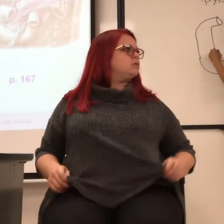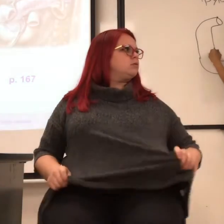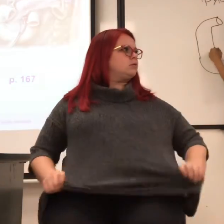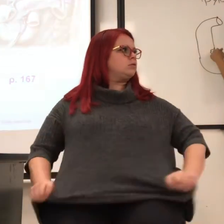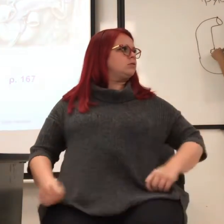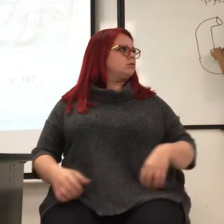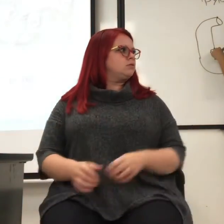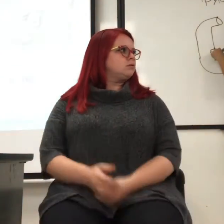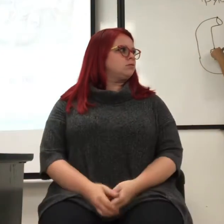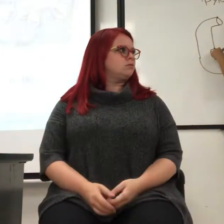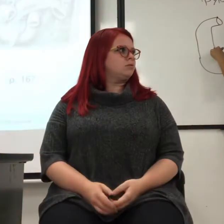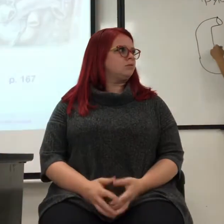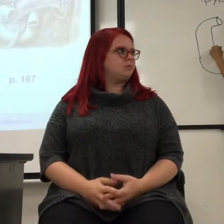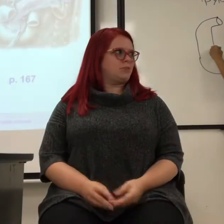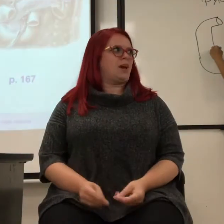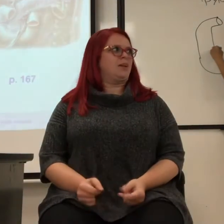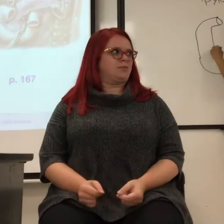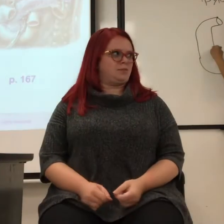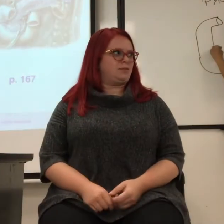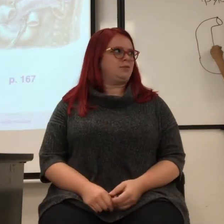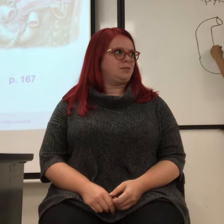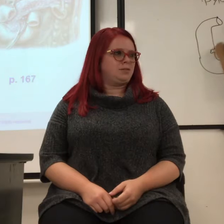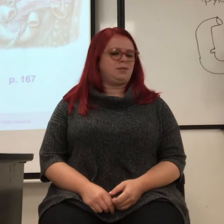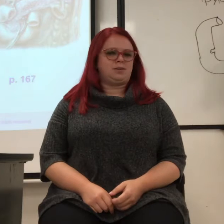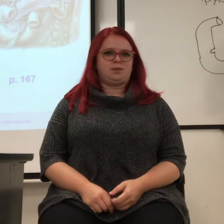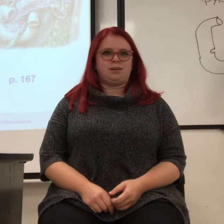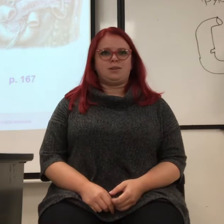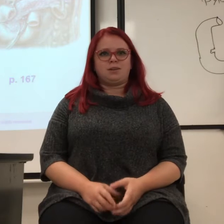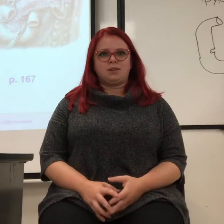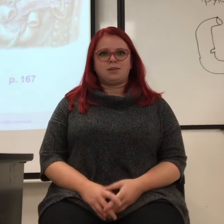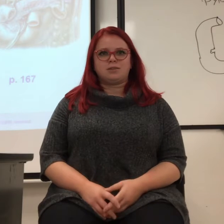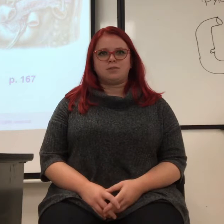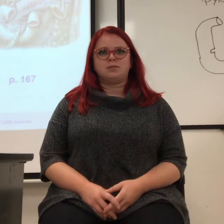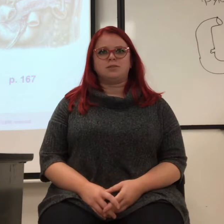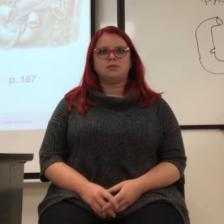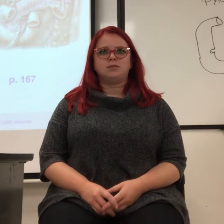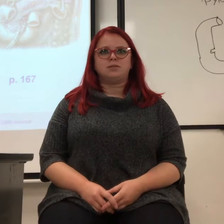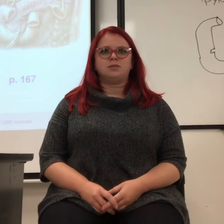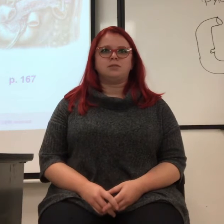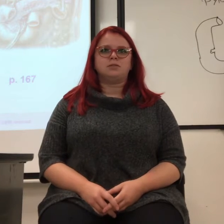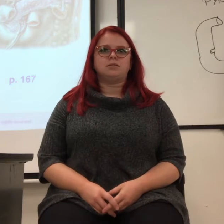There's like a little nipple-shaped papilla there that's receiving